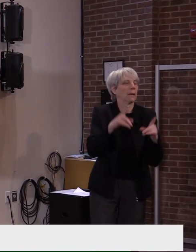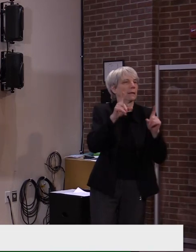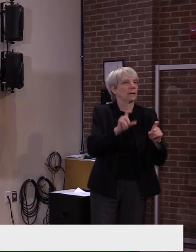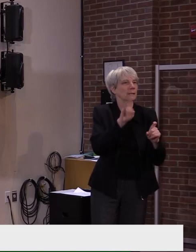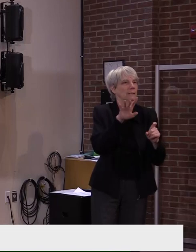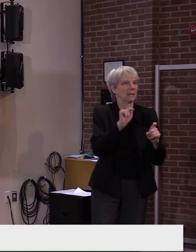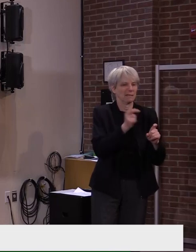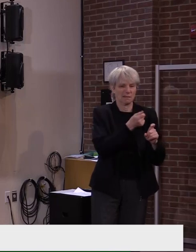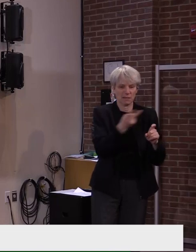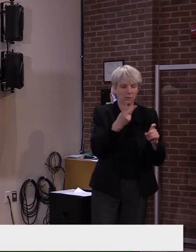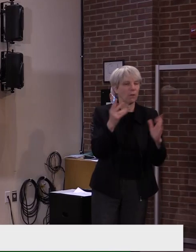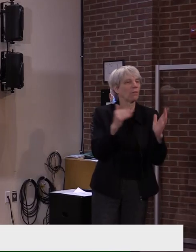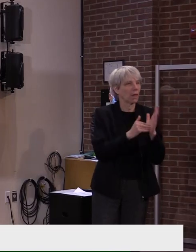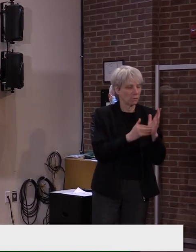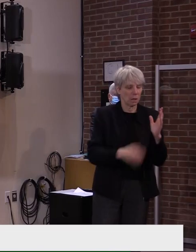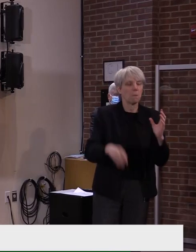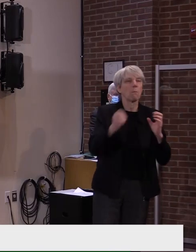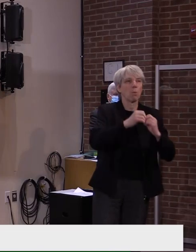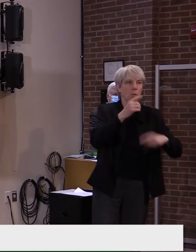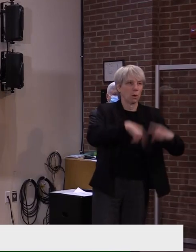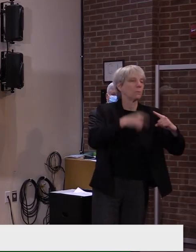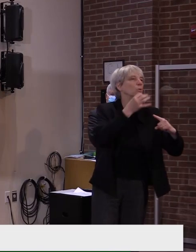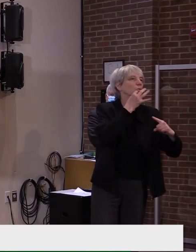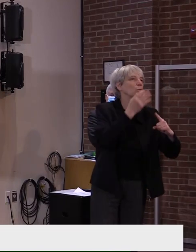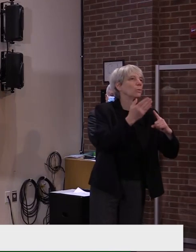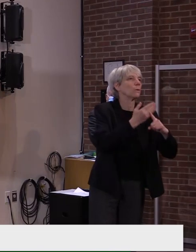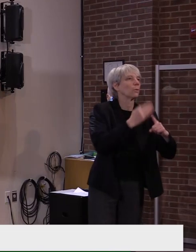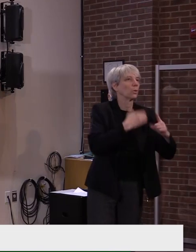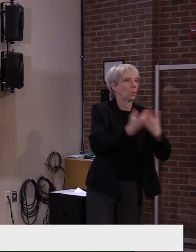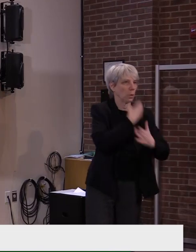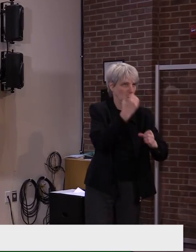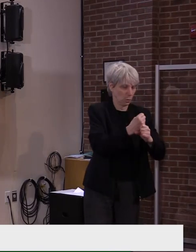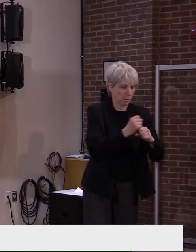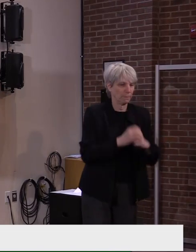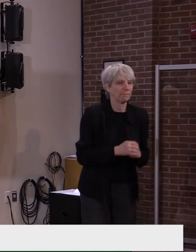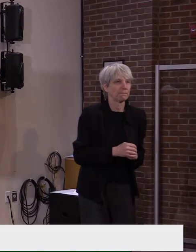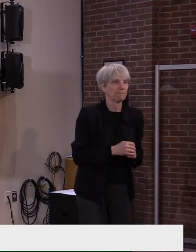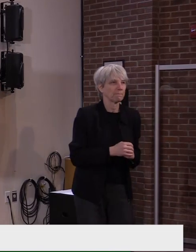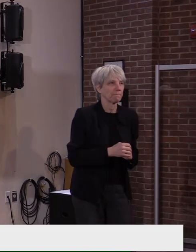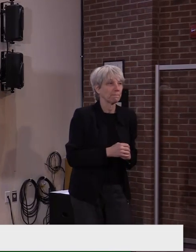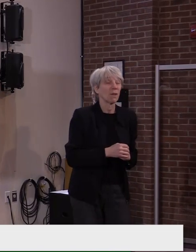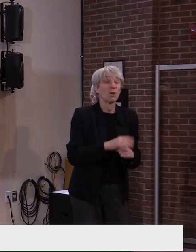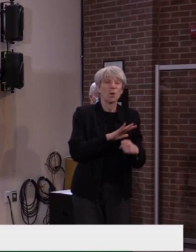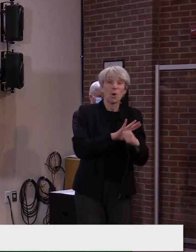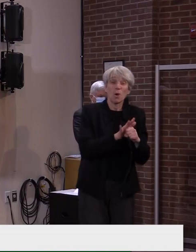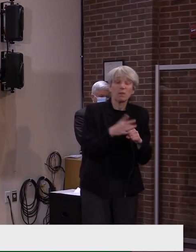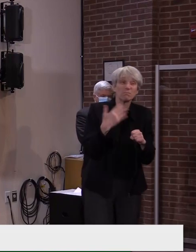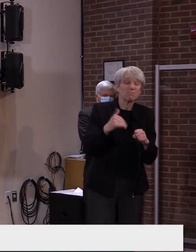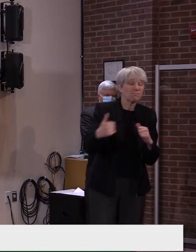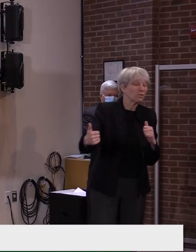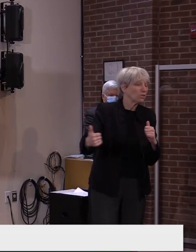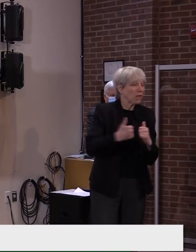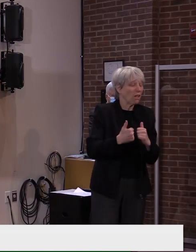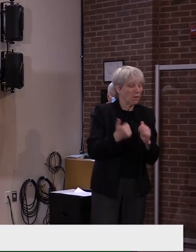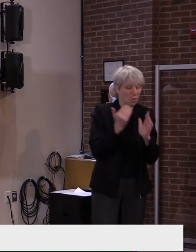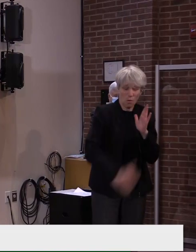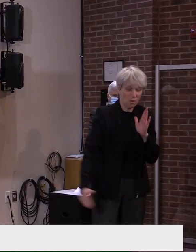we have experienced, the pandemic is an ever-evolving challenge, the latest of which is called Omicron.